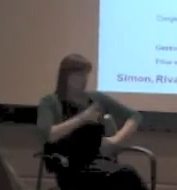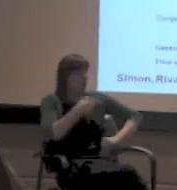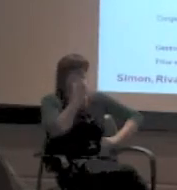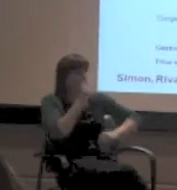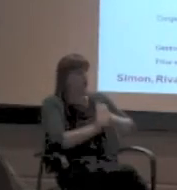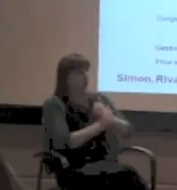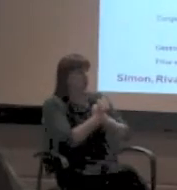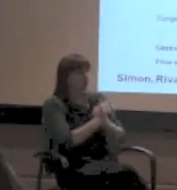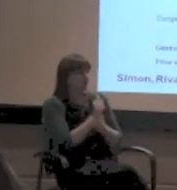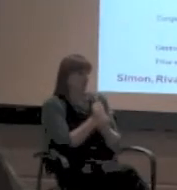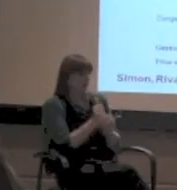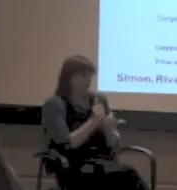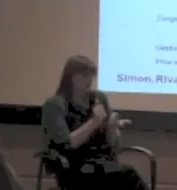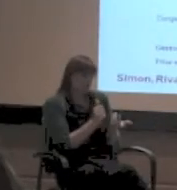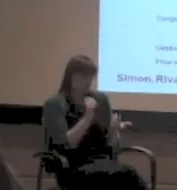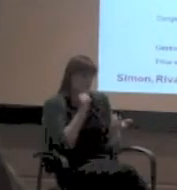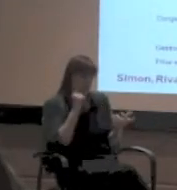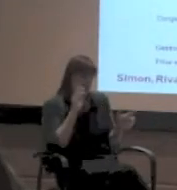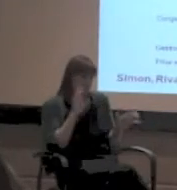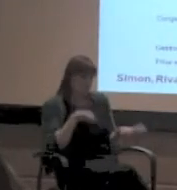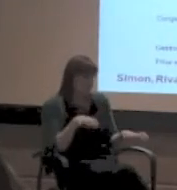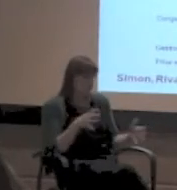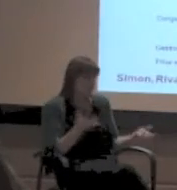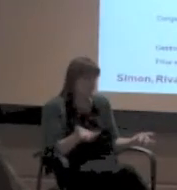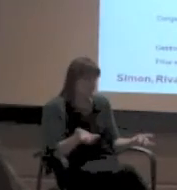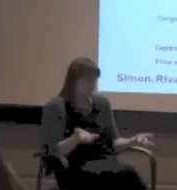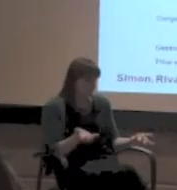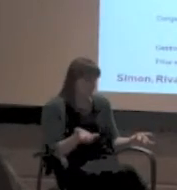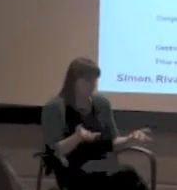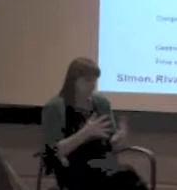risk. Not that shocking, because that's